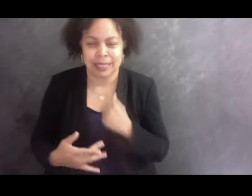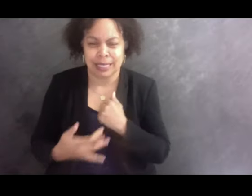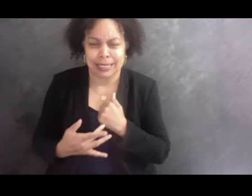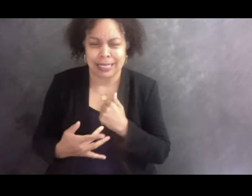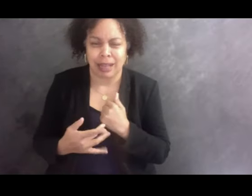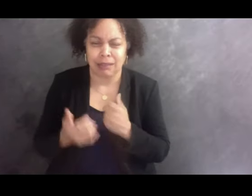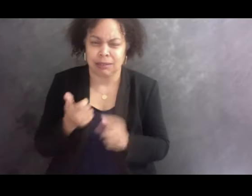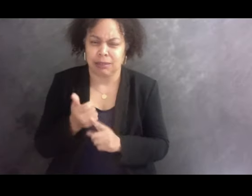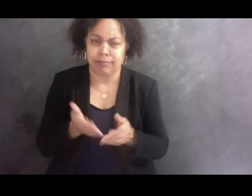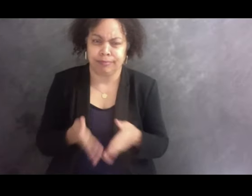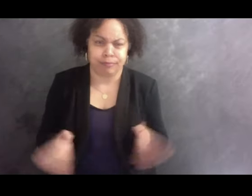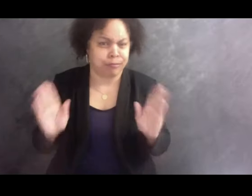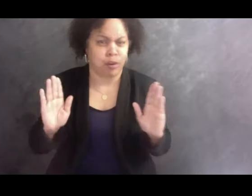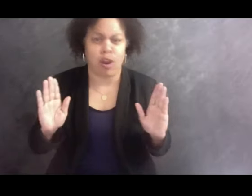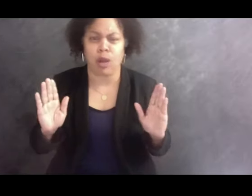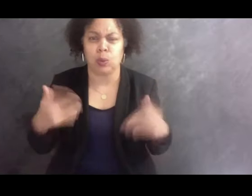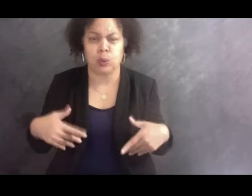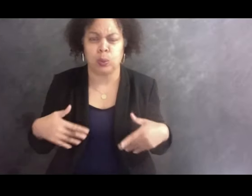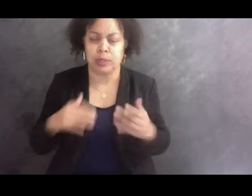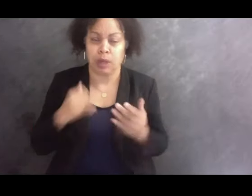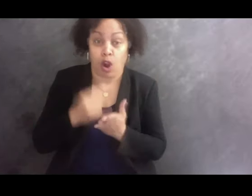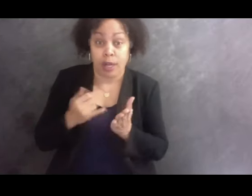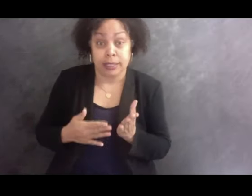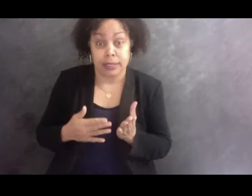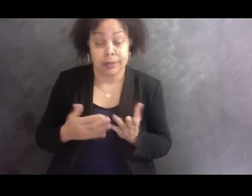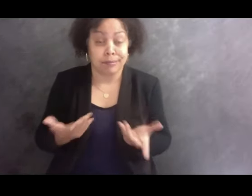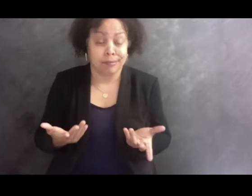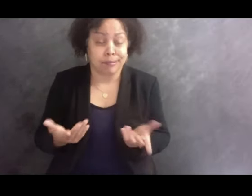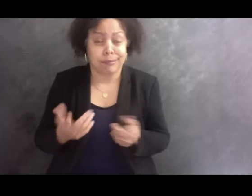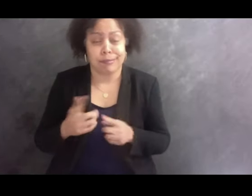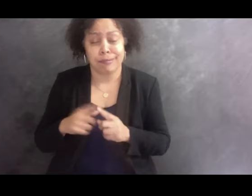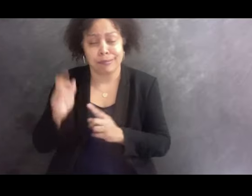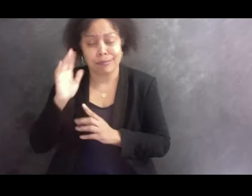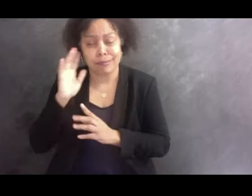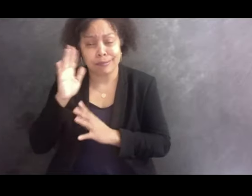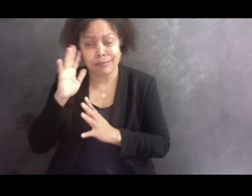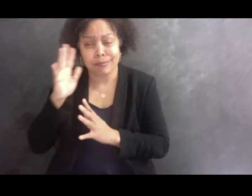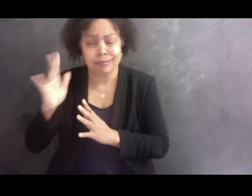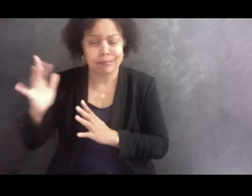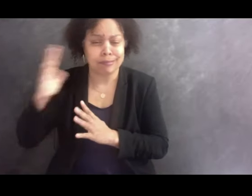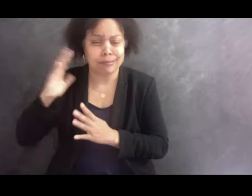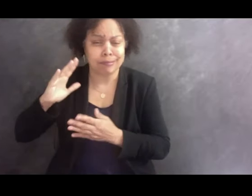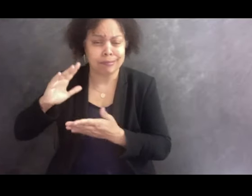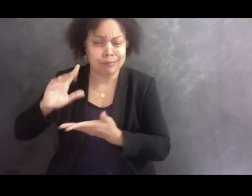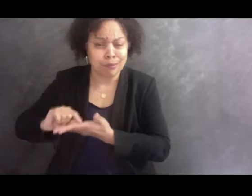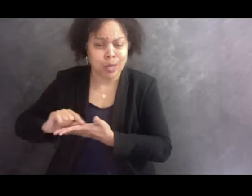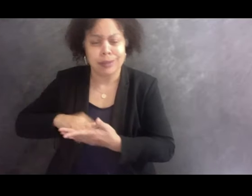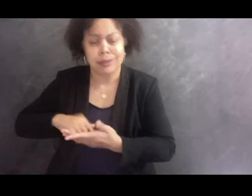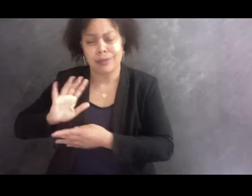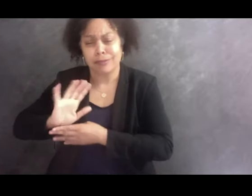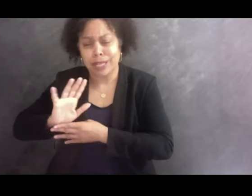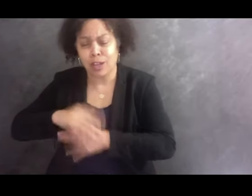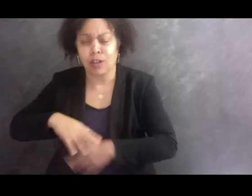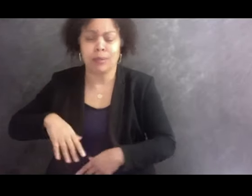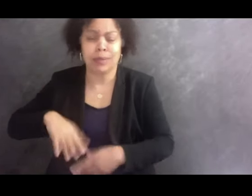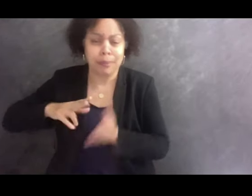broad category, and it's something that artists, I would say, from the invention of photography and film to the invention of acrylic